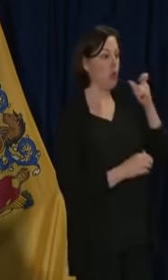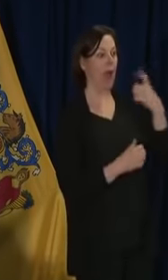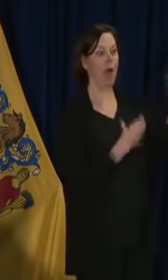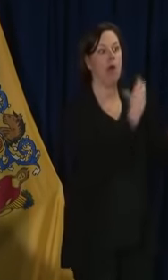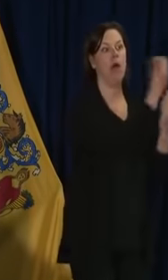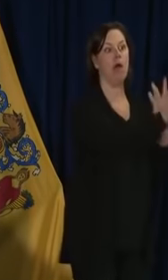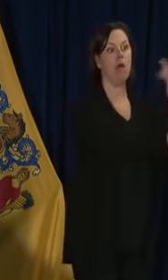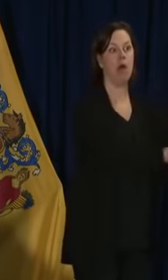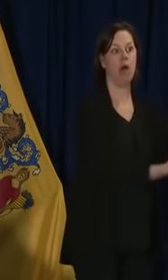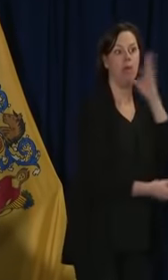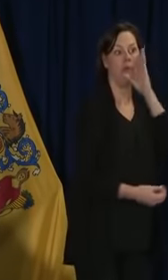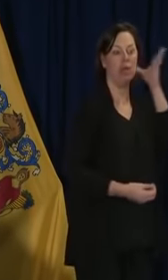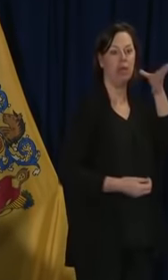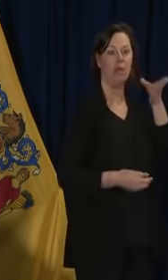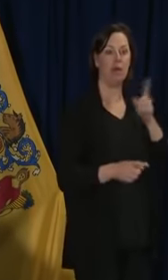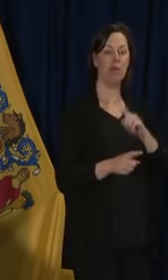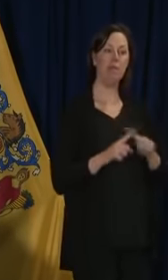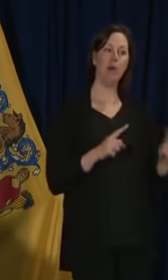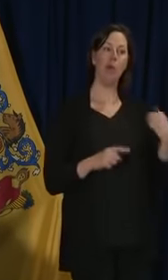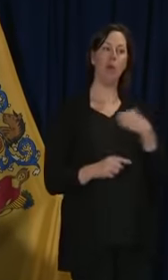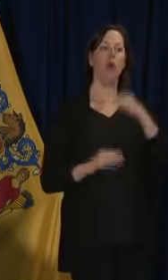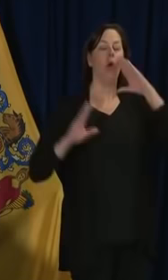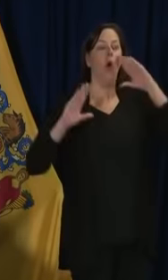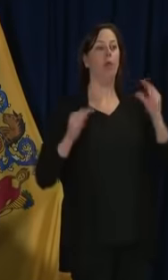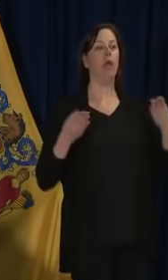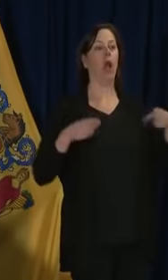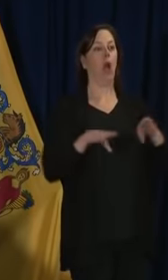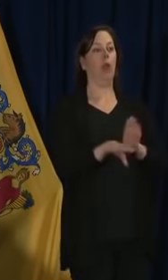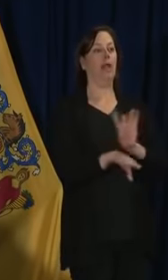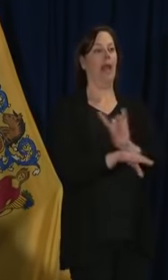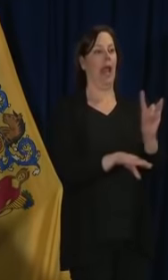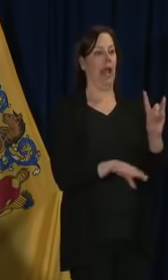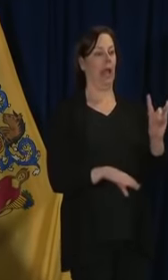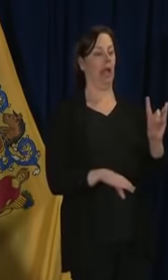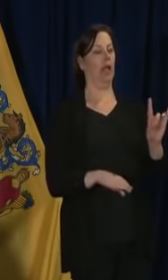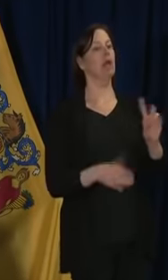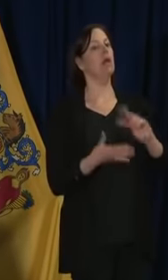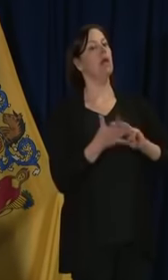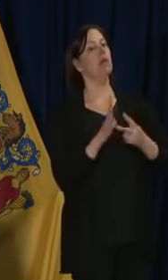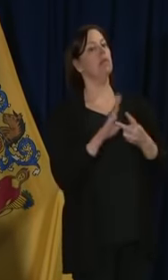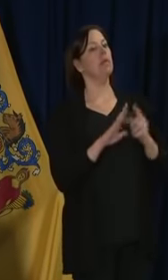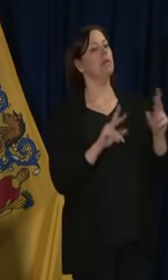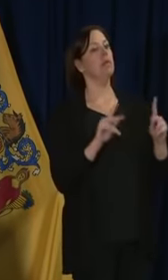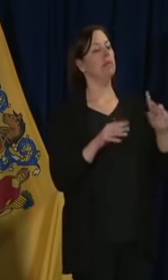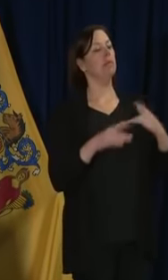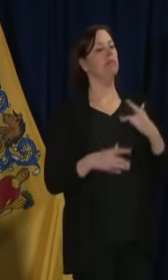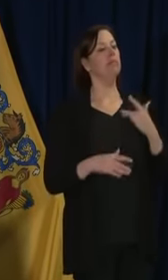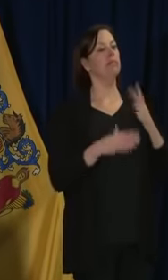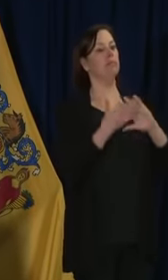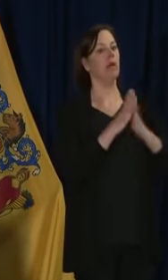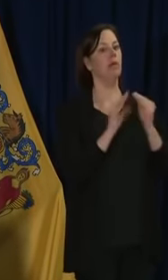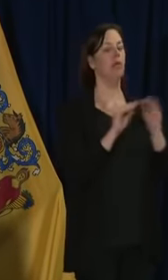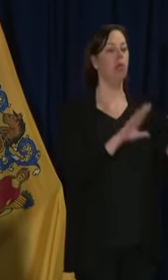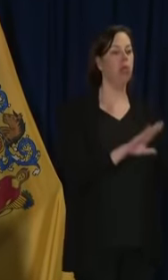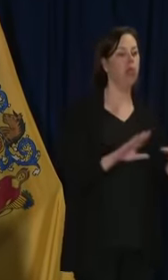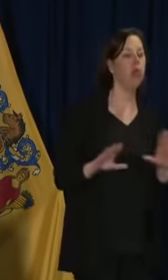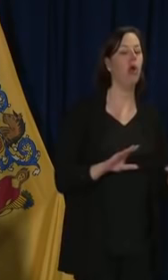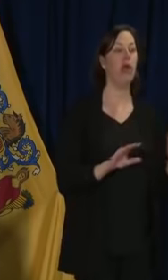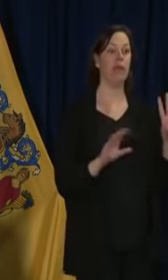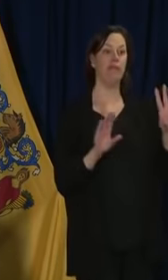it injects a little bit of calm into the crowd control in these entities.